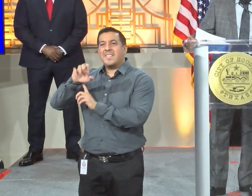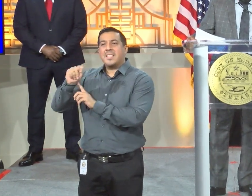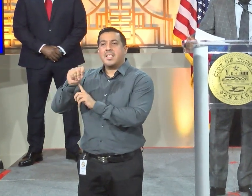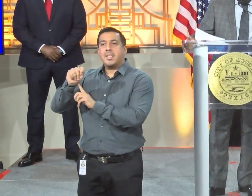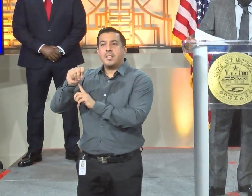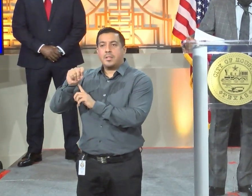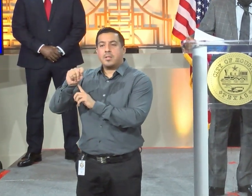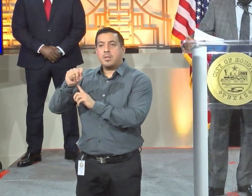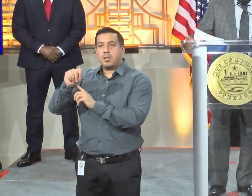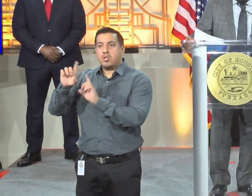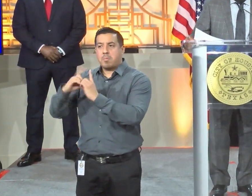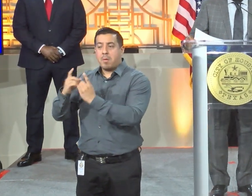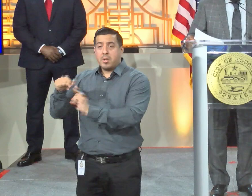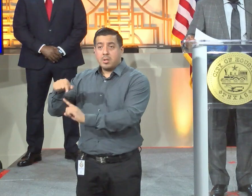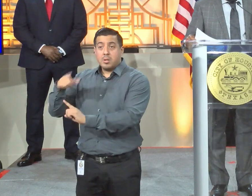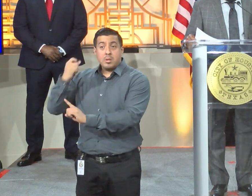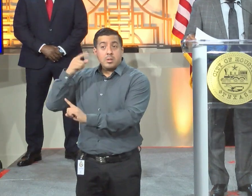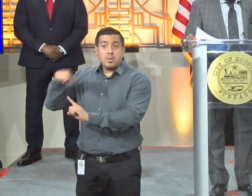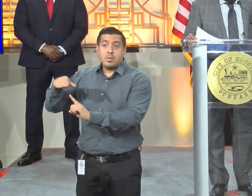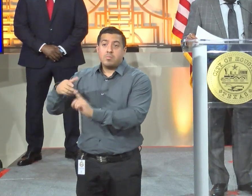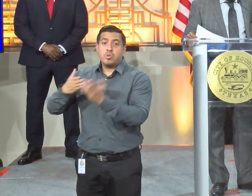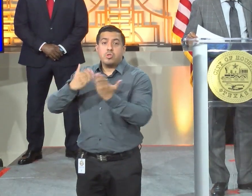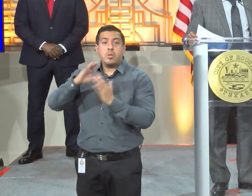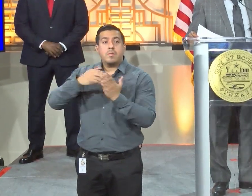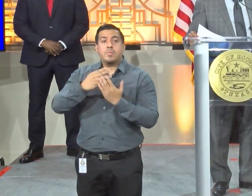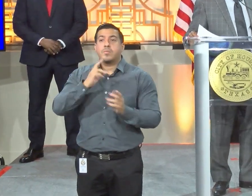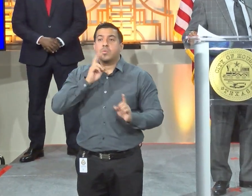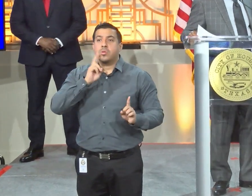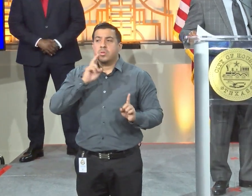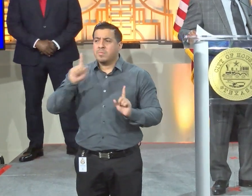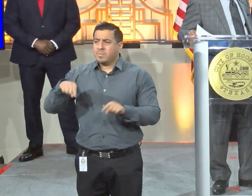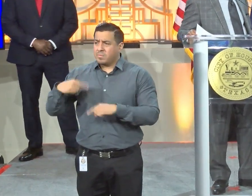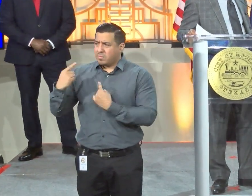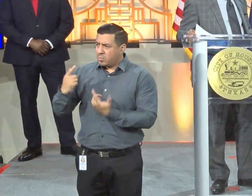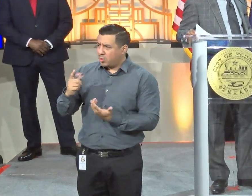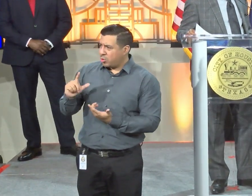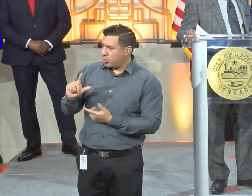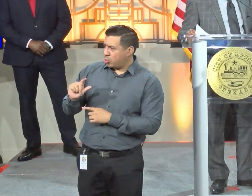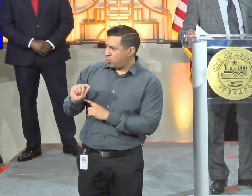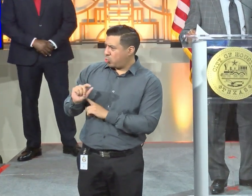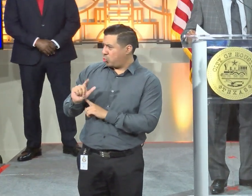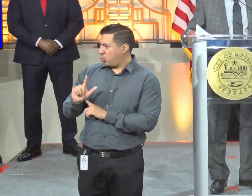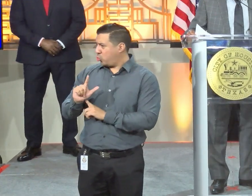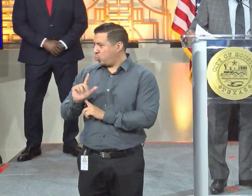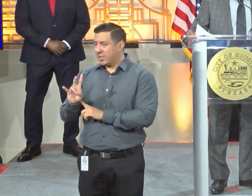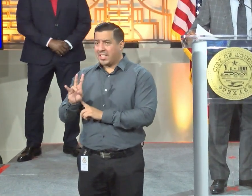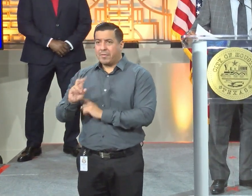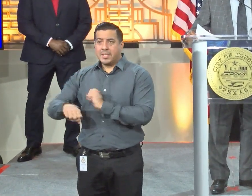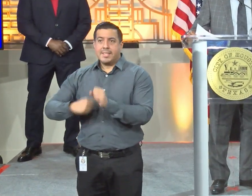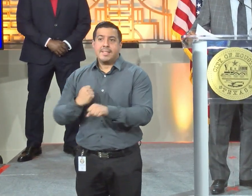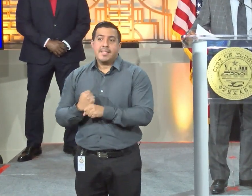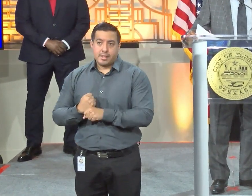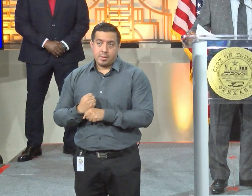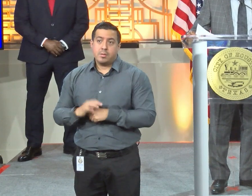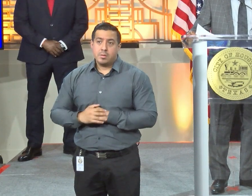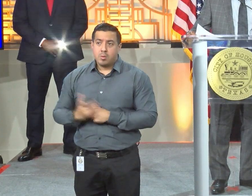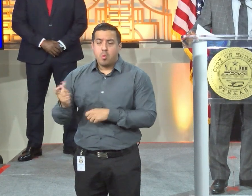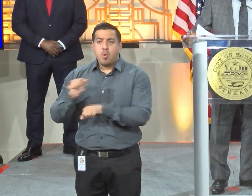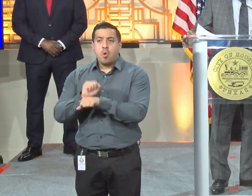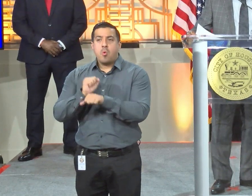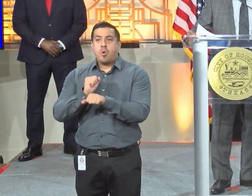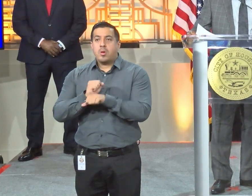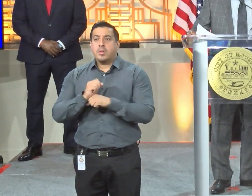Department. Victor has served the citizens of Houston for 27 years, working